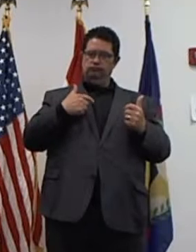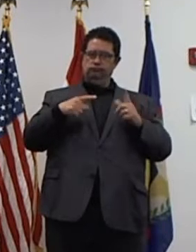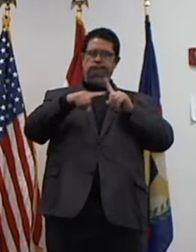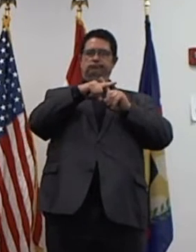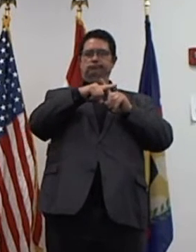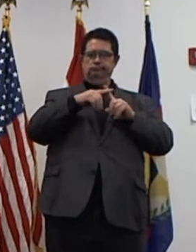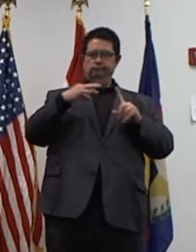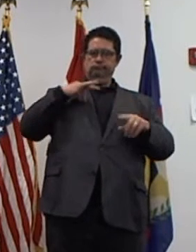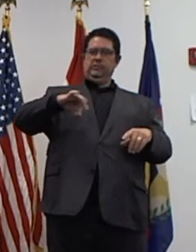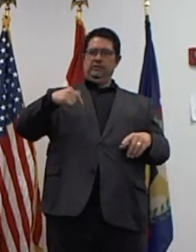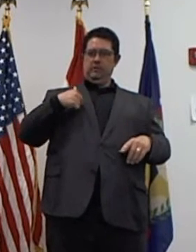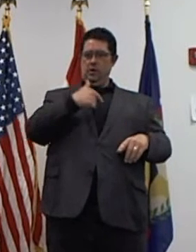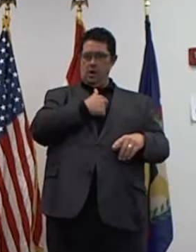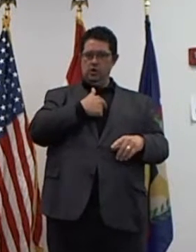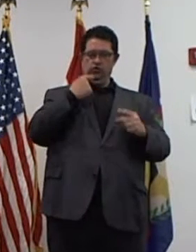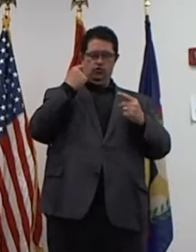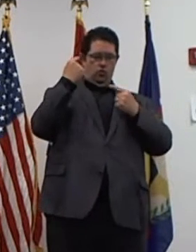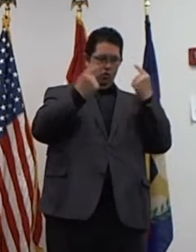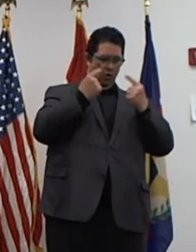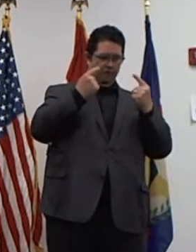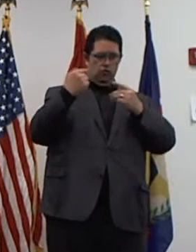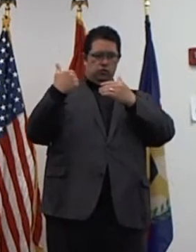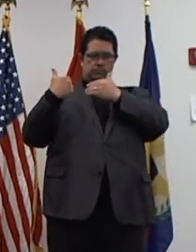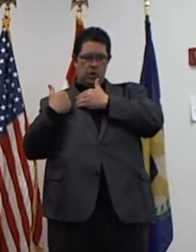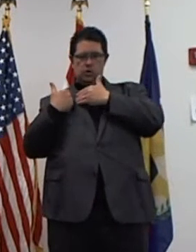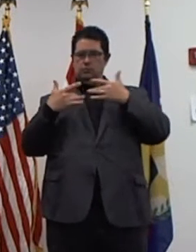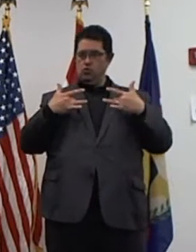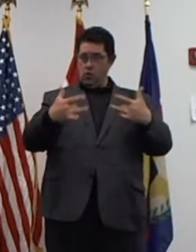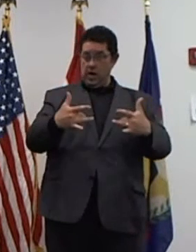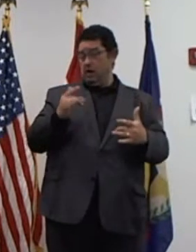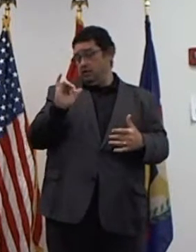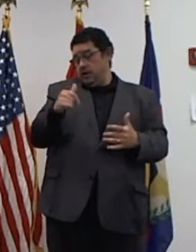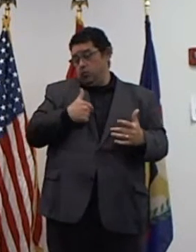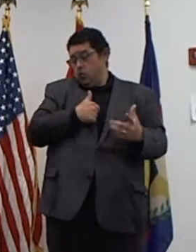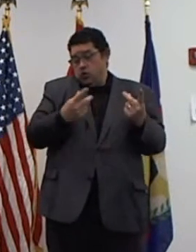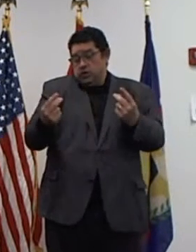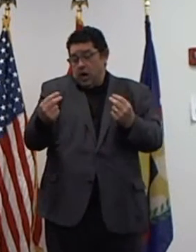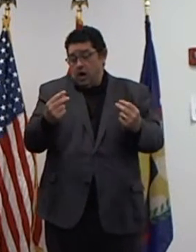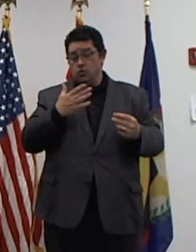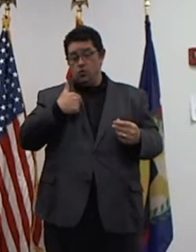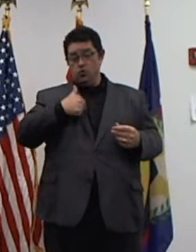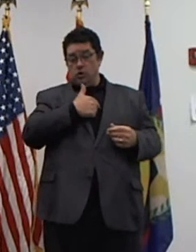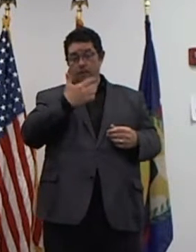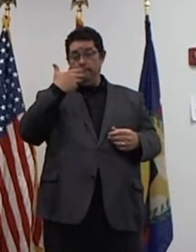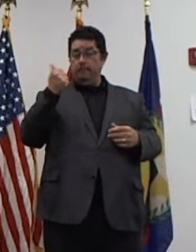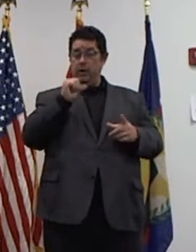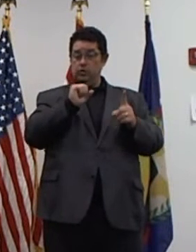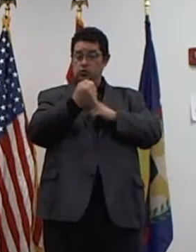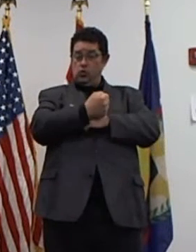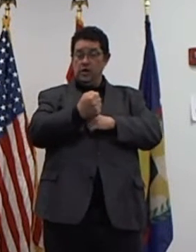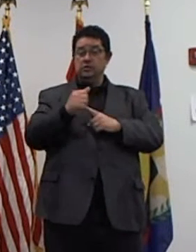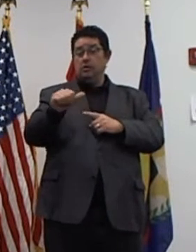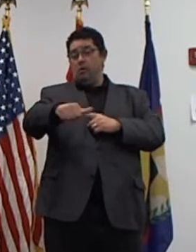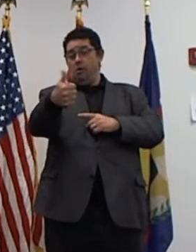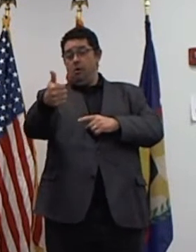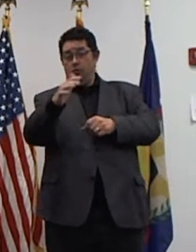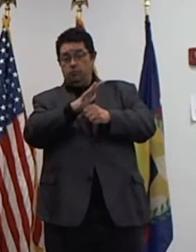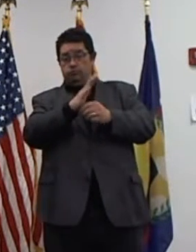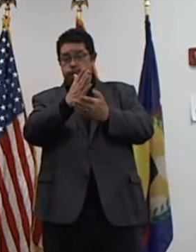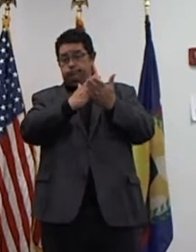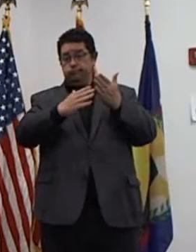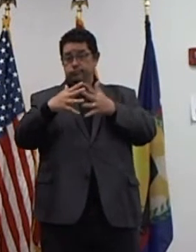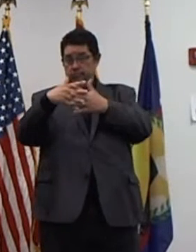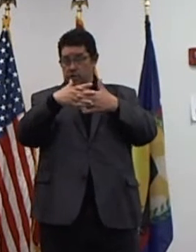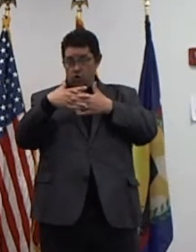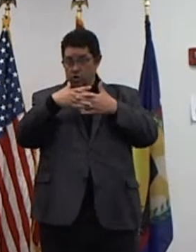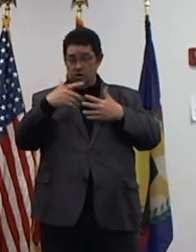in a thoughtful and responsible way, and that's what we've done. We are in a much better position today than other parts of the country, and if we